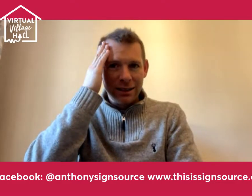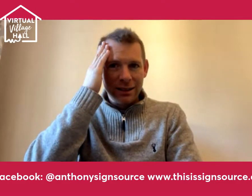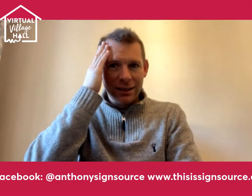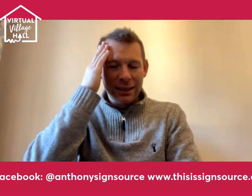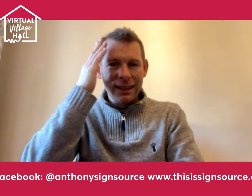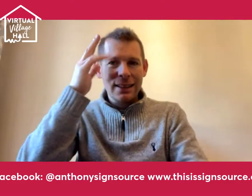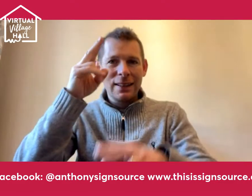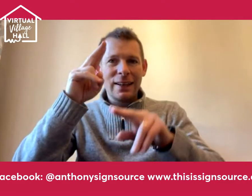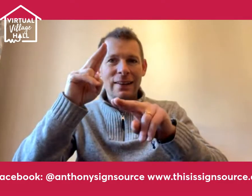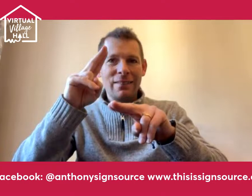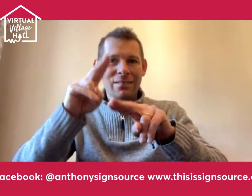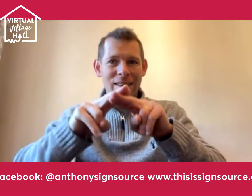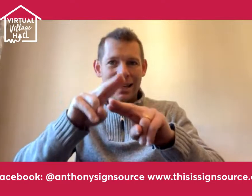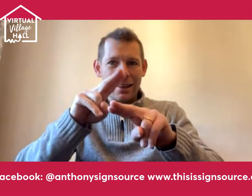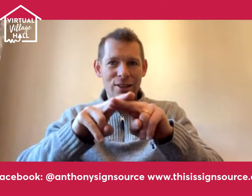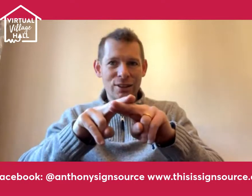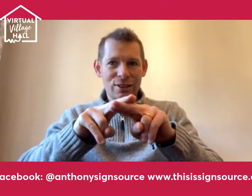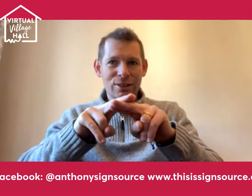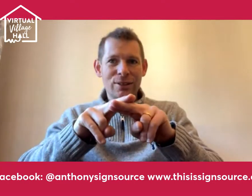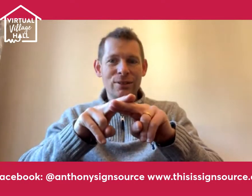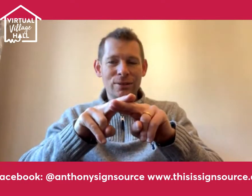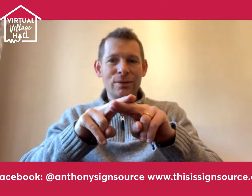your mother, your father,